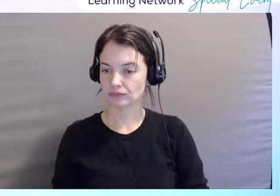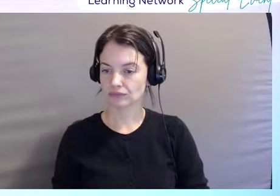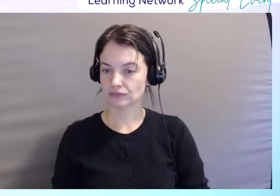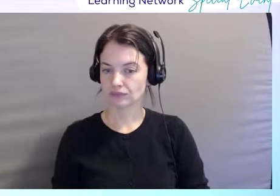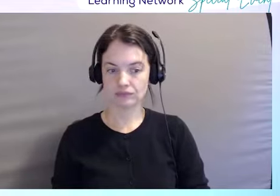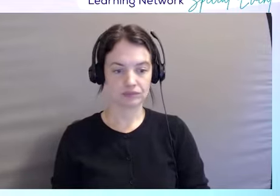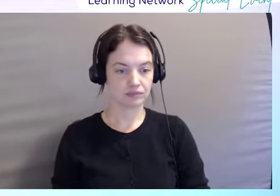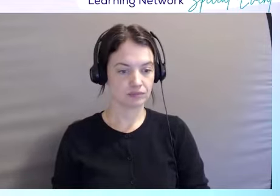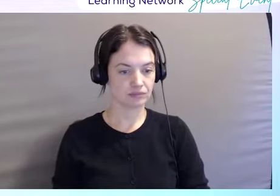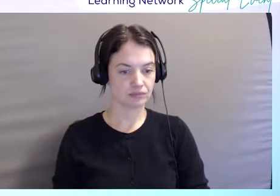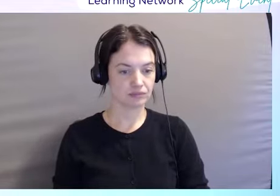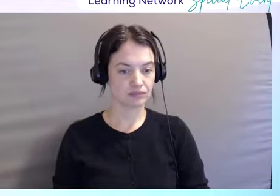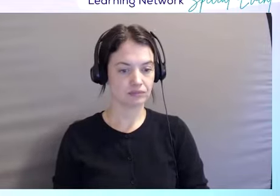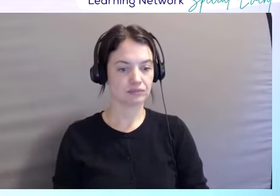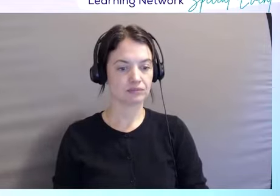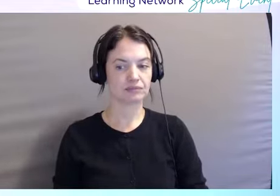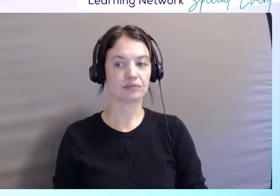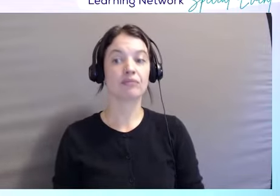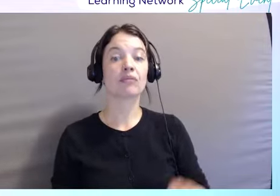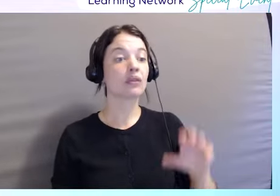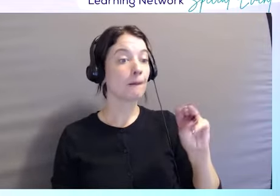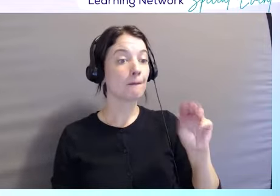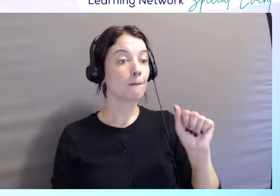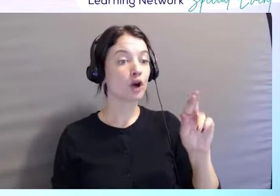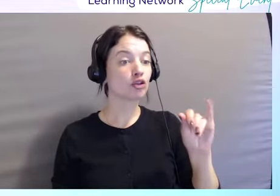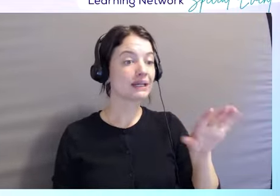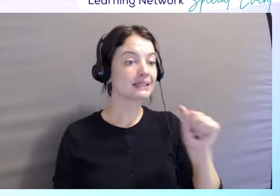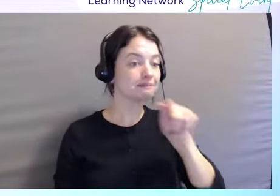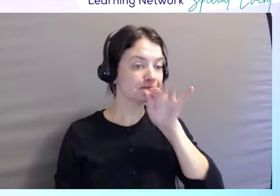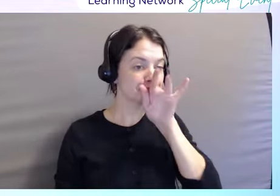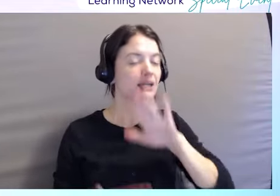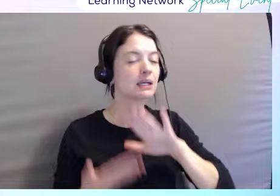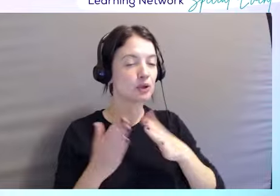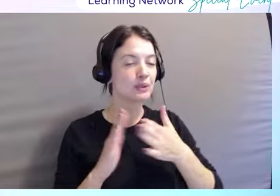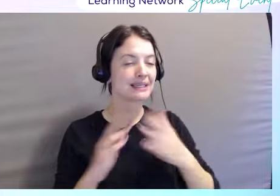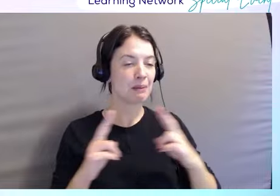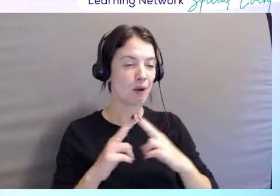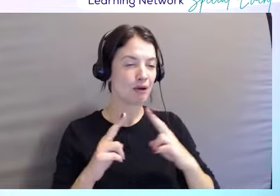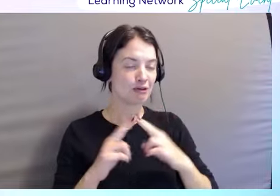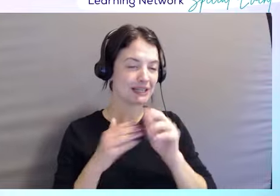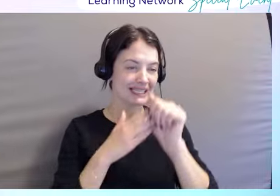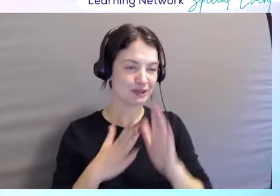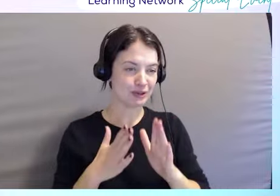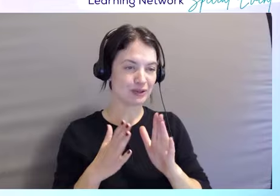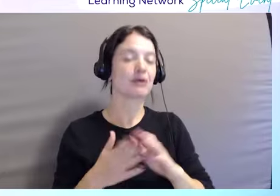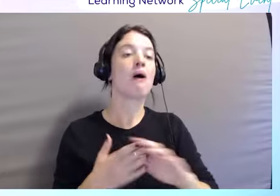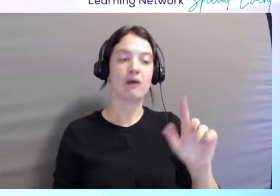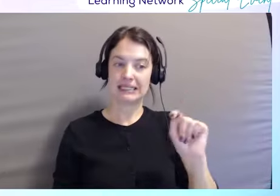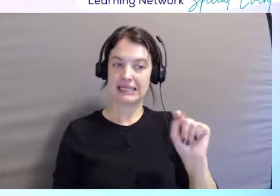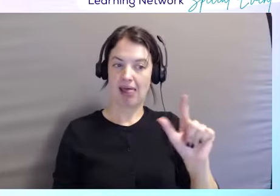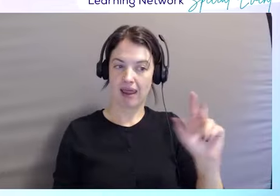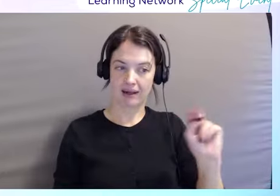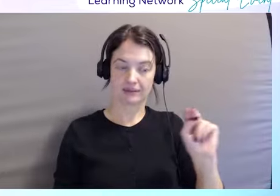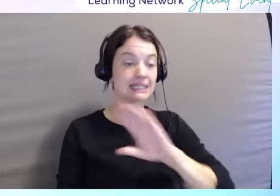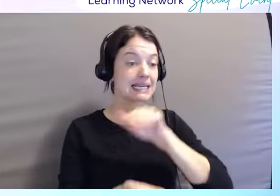Hello, everyone. I'm Margarita Pinton Perez, and I'm the Community Partnership Leader with the Learning Network at the Center for Research and Education